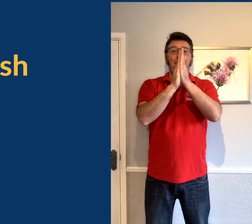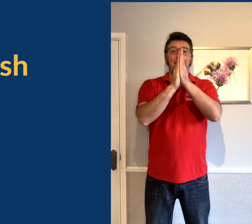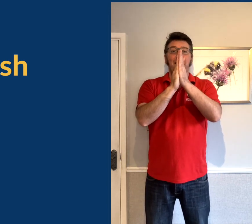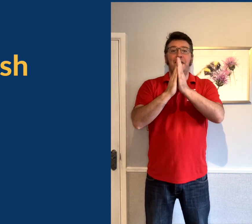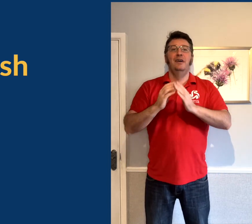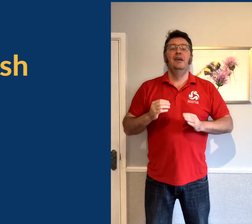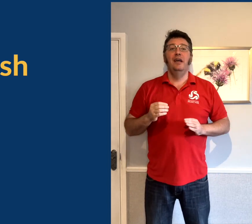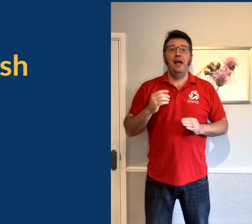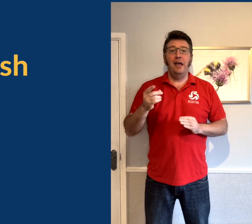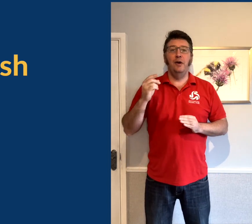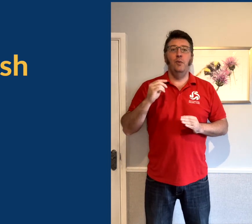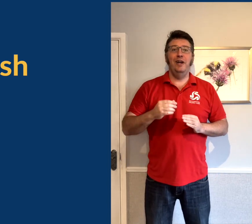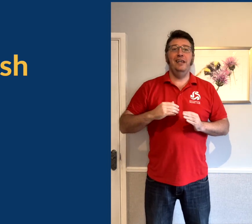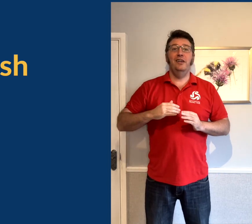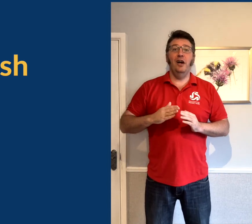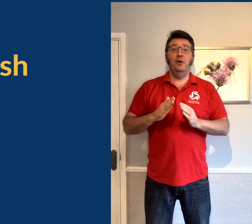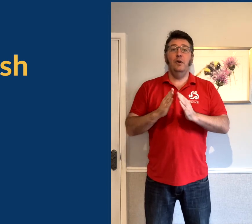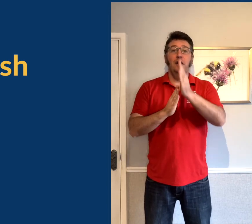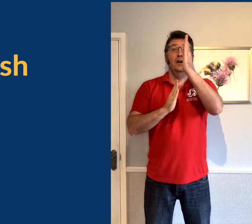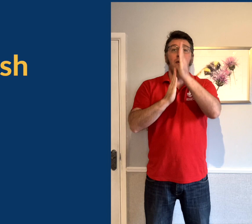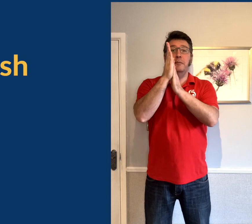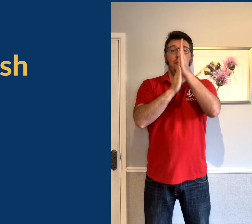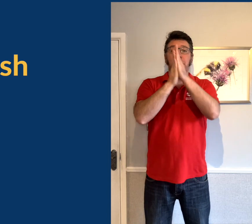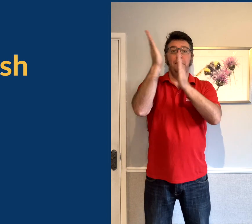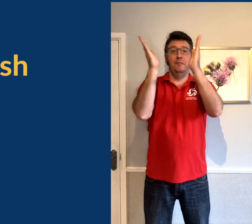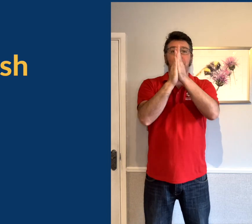fish clap. Here we go.